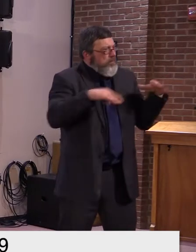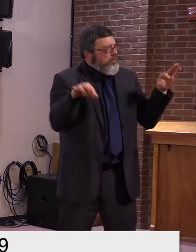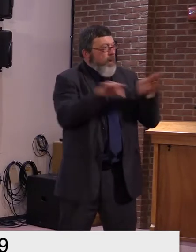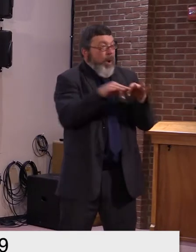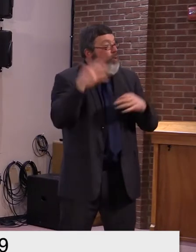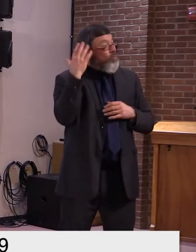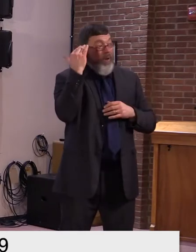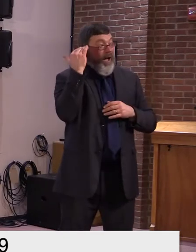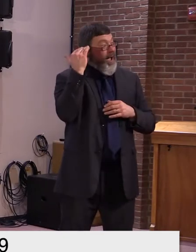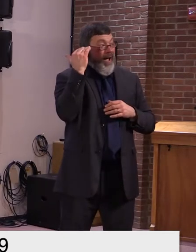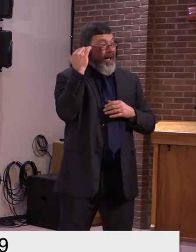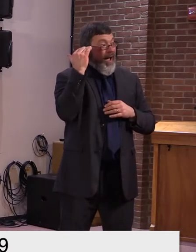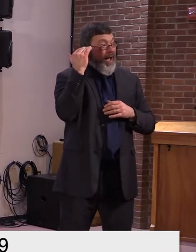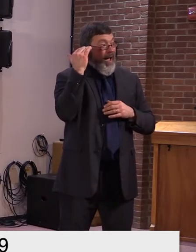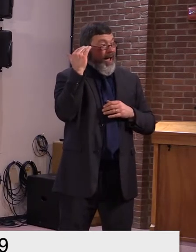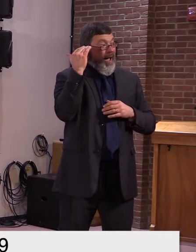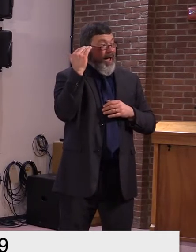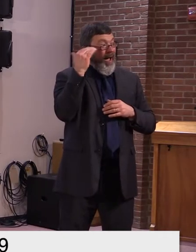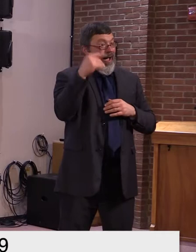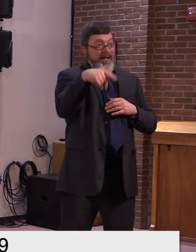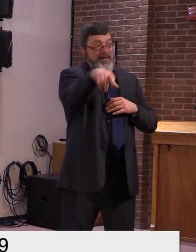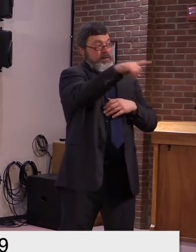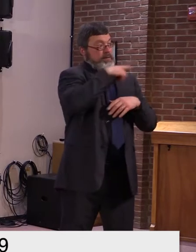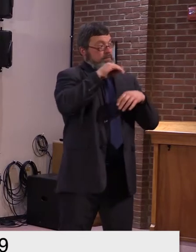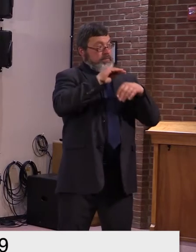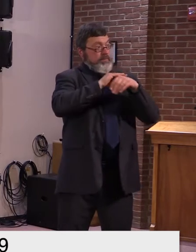COVID, all of those wonderful